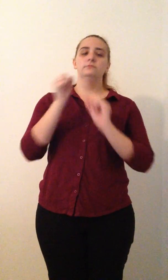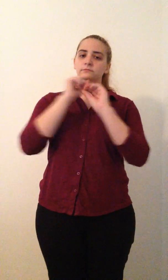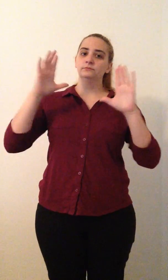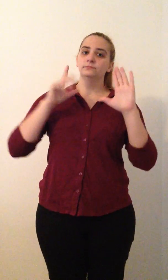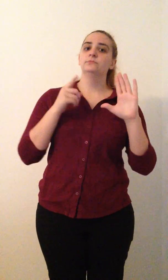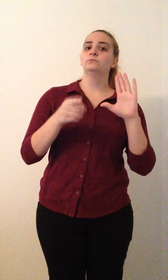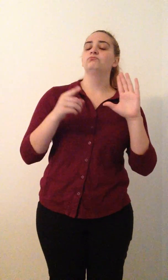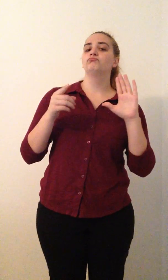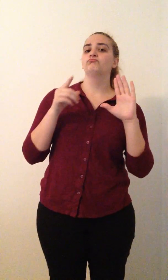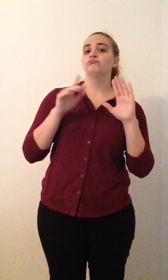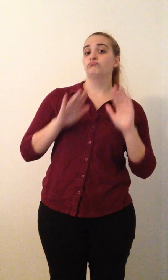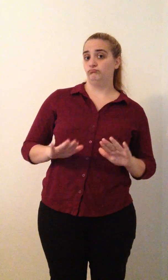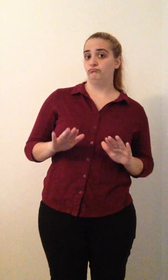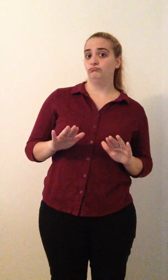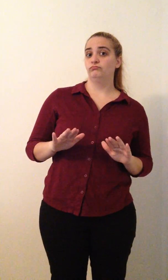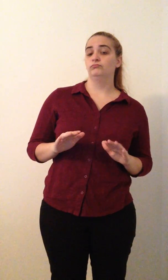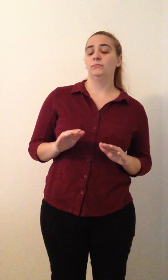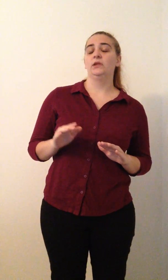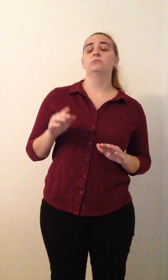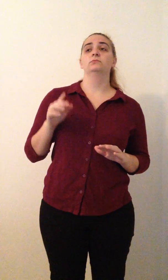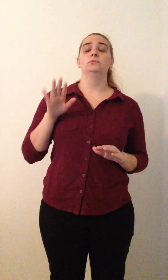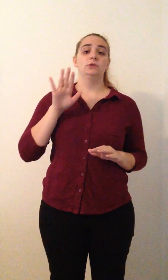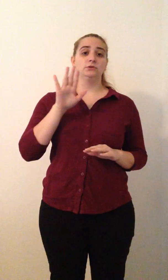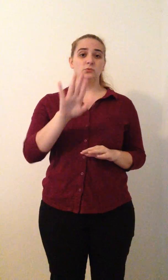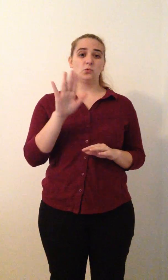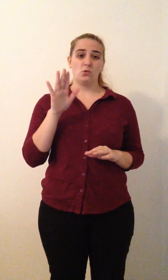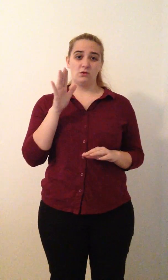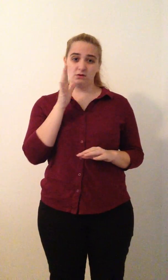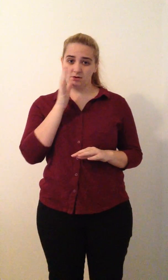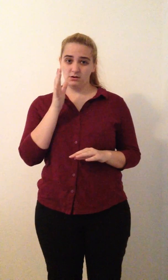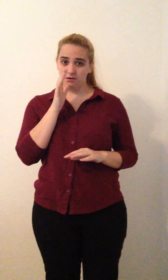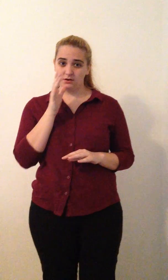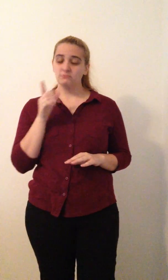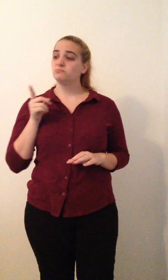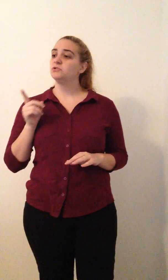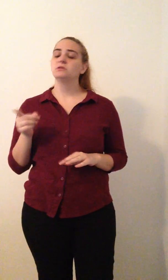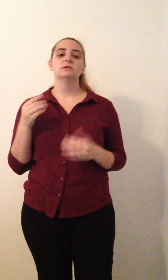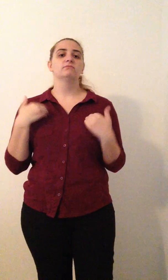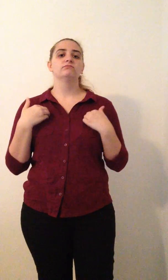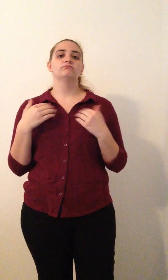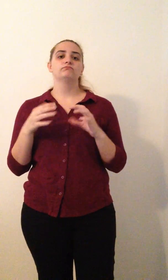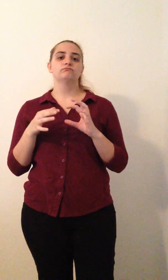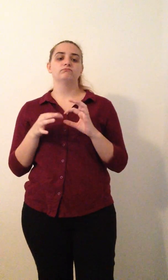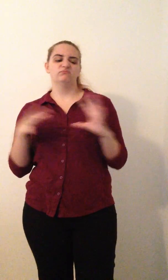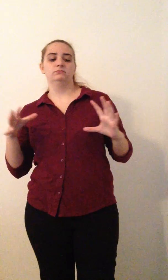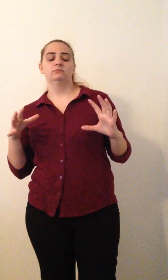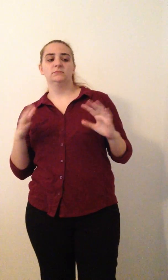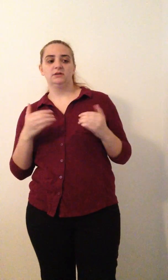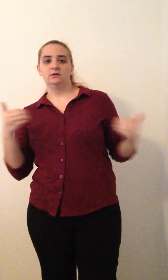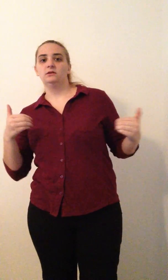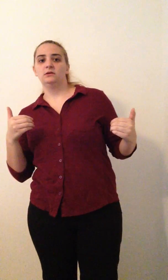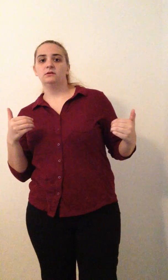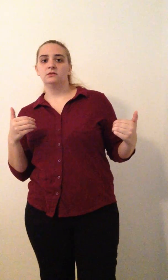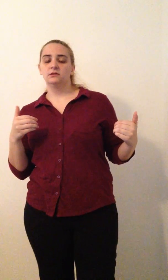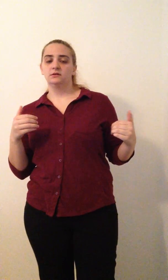is avoidant. She has an avoidant attachment style. Here's what it could have been like for you. Well, you would constantly be in